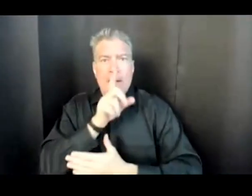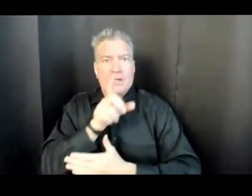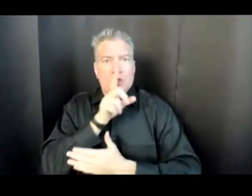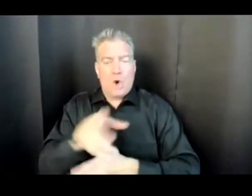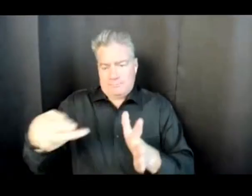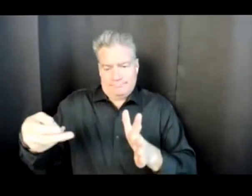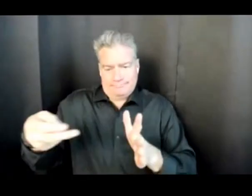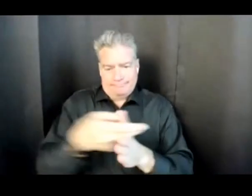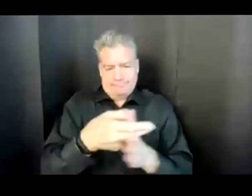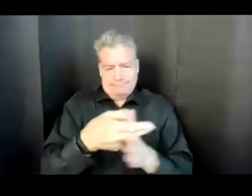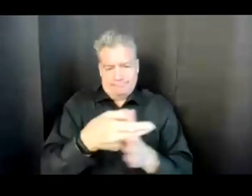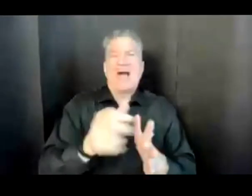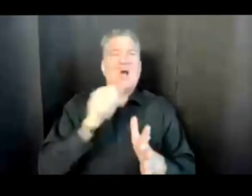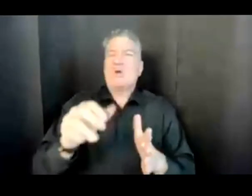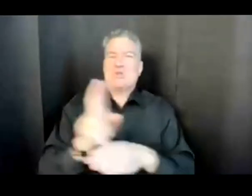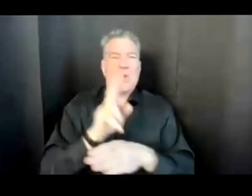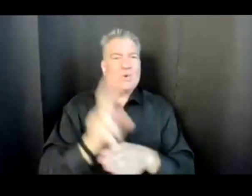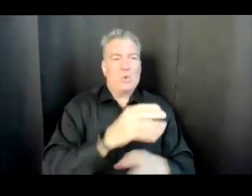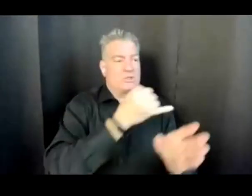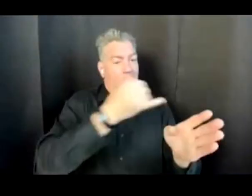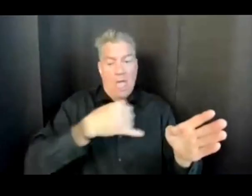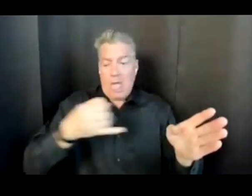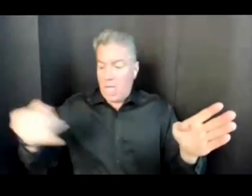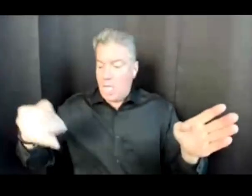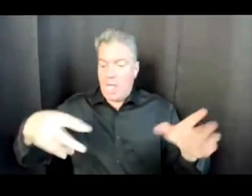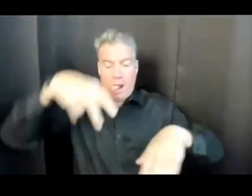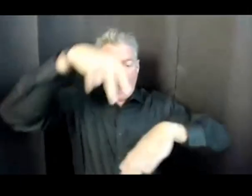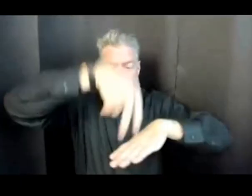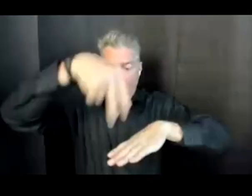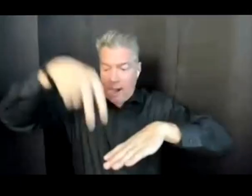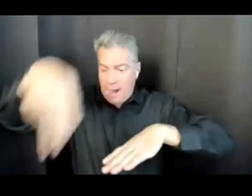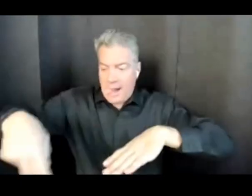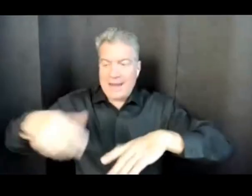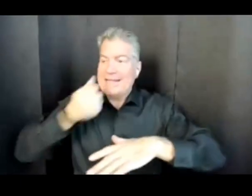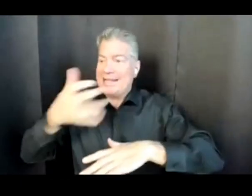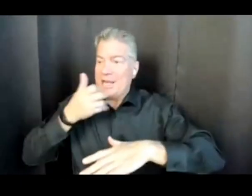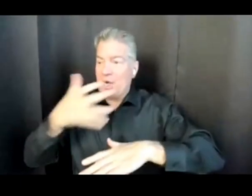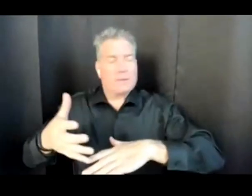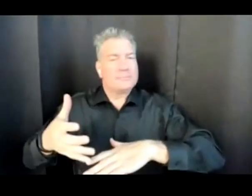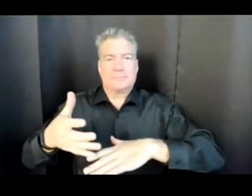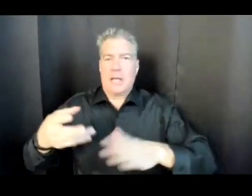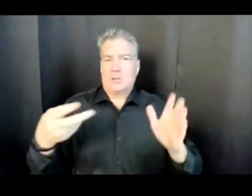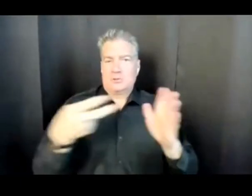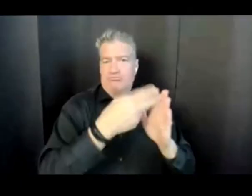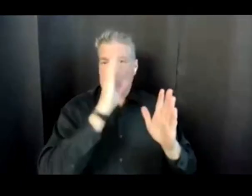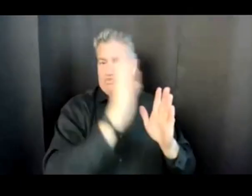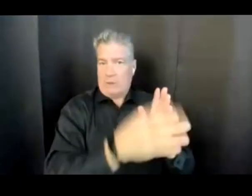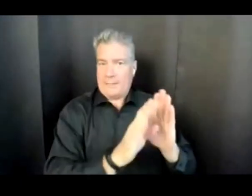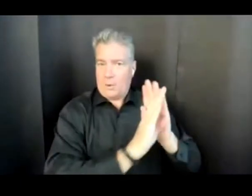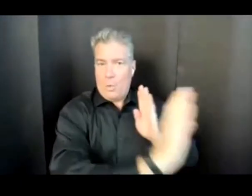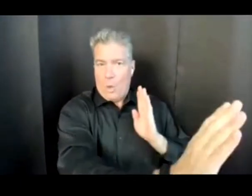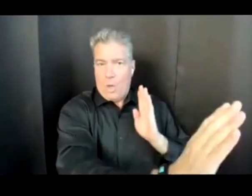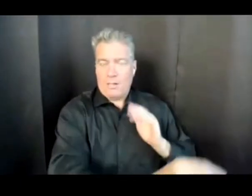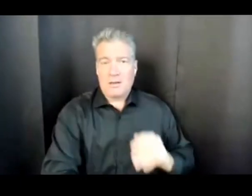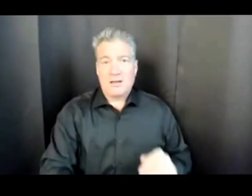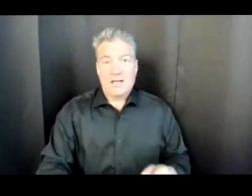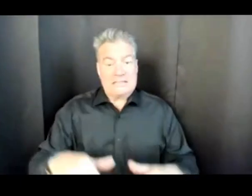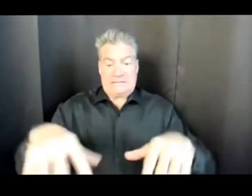into the wall. Don't use an extension cord. Remember to keep all heat sources at least 3 feet away from furniture and